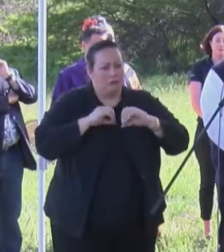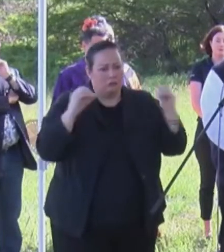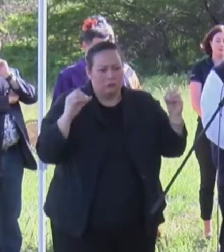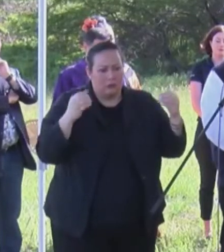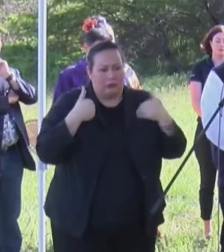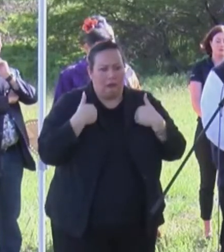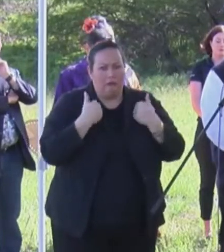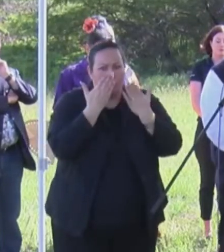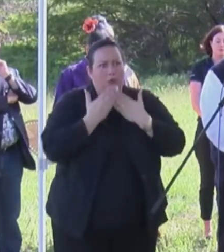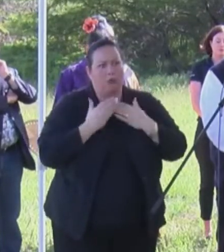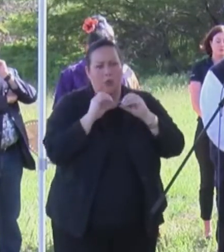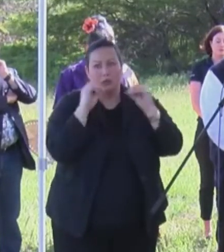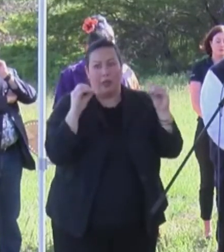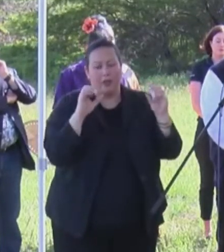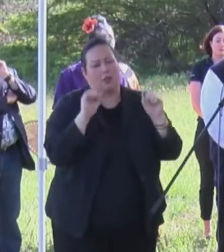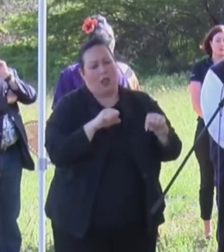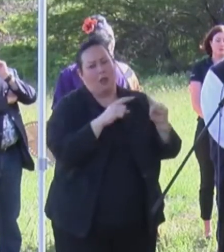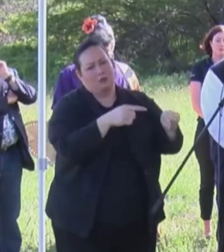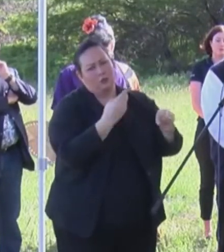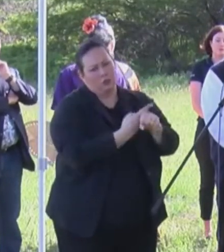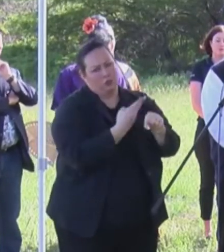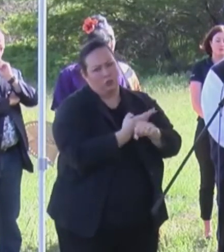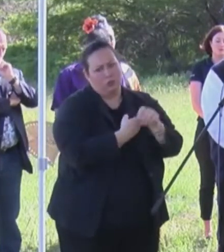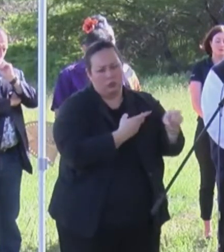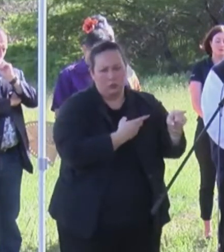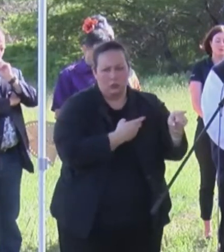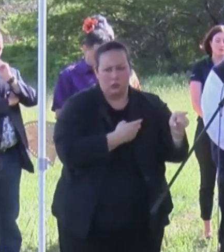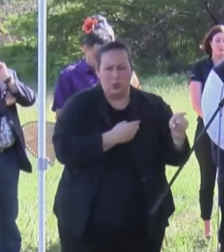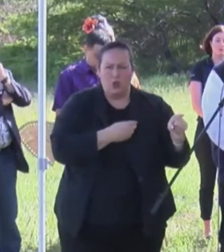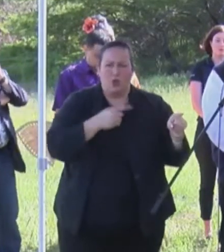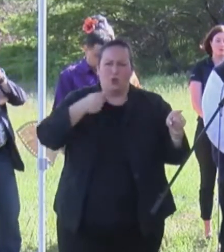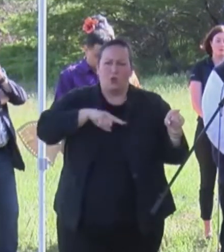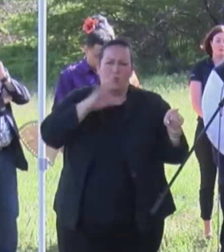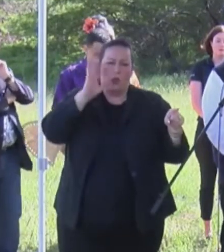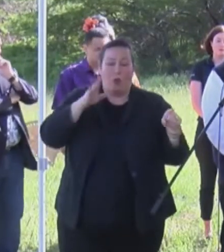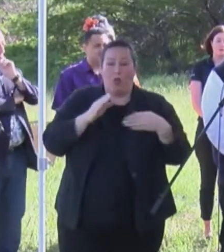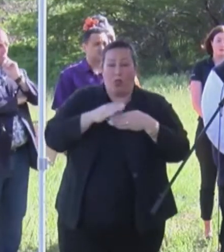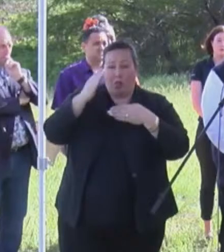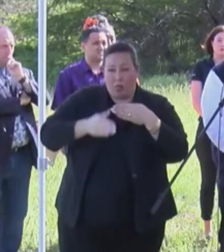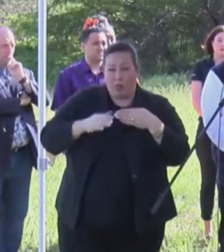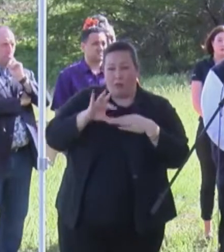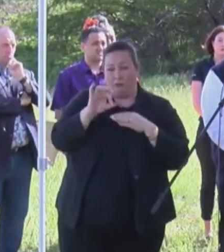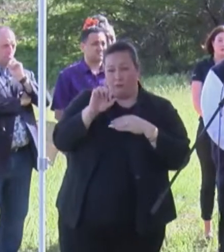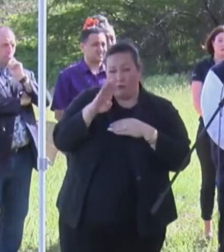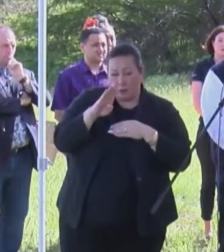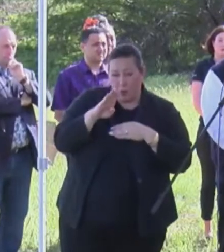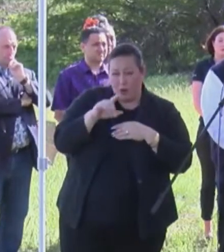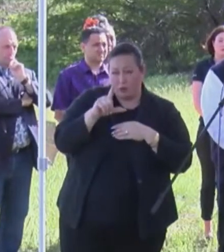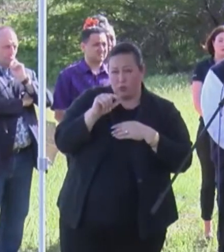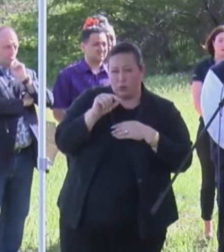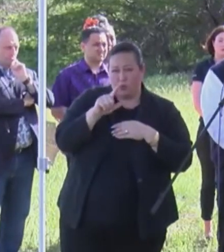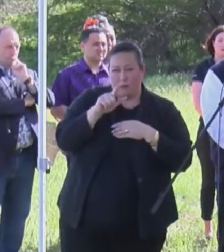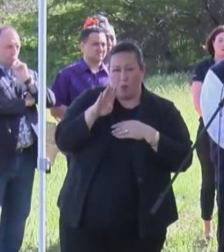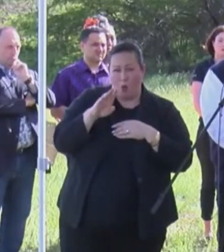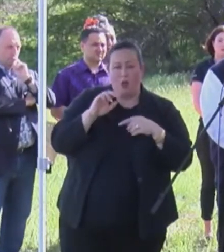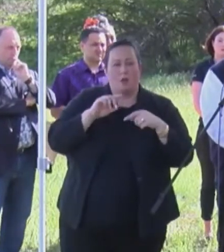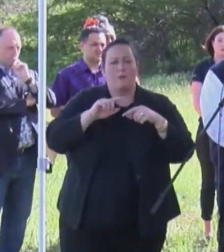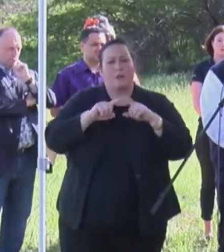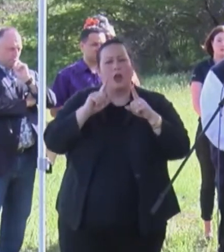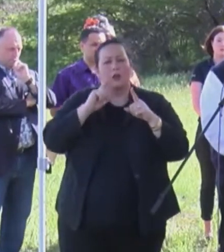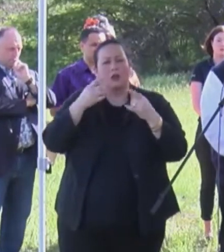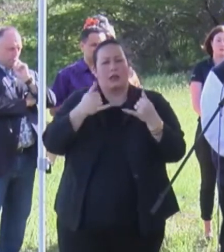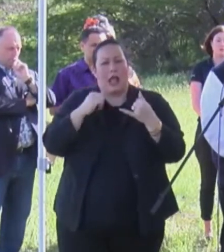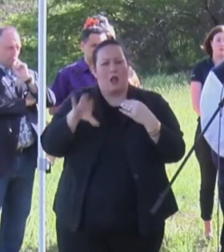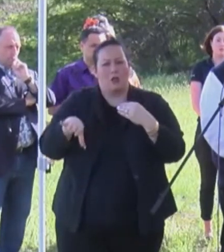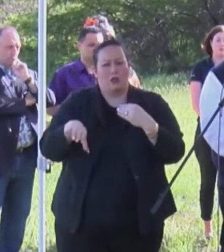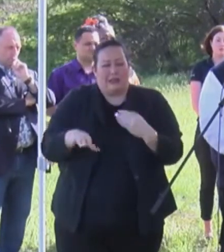While NCS is slated to end on February 10th, 2024, we have received an extension request from the governor. We're